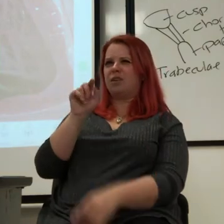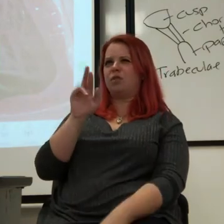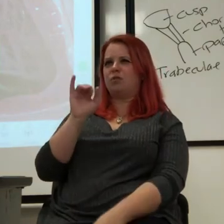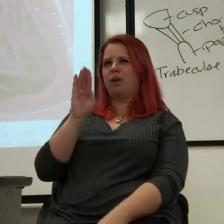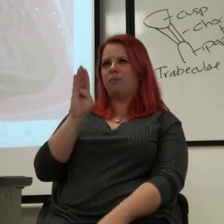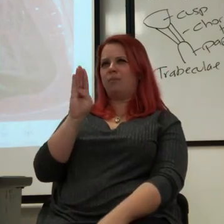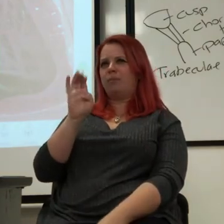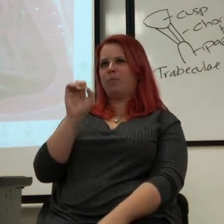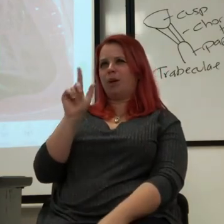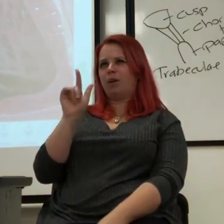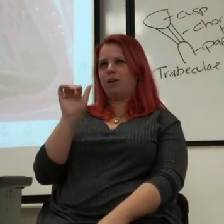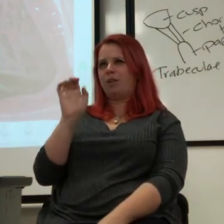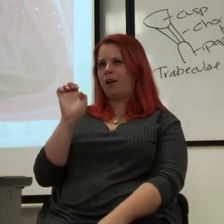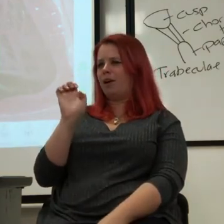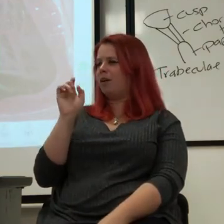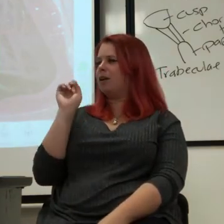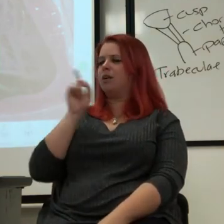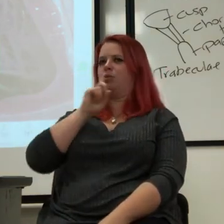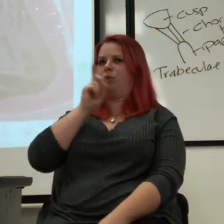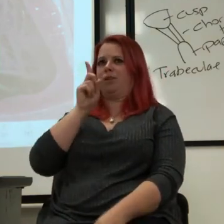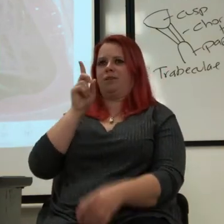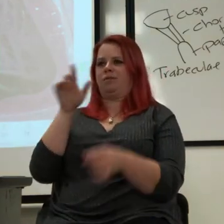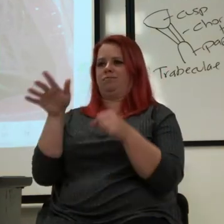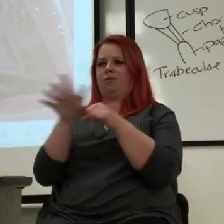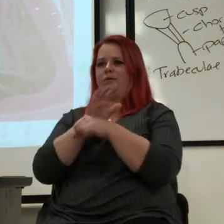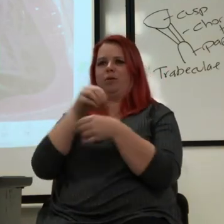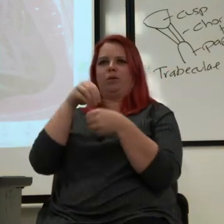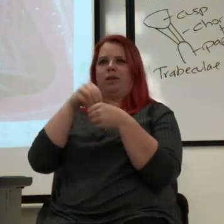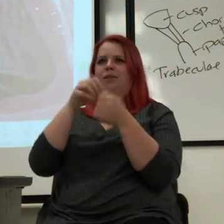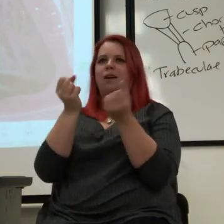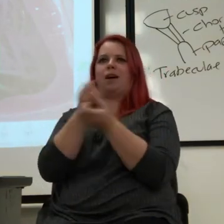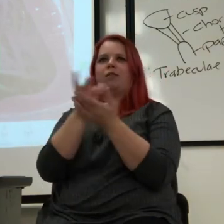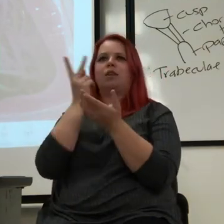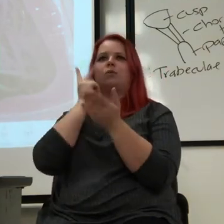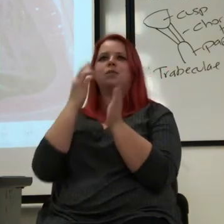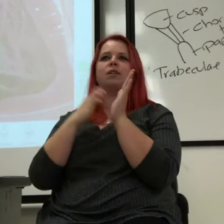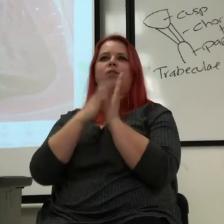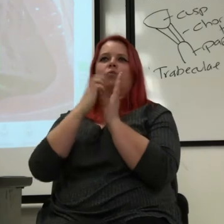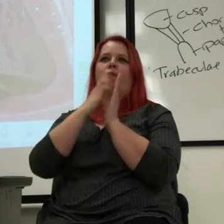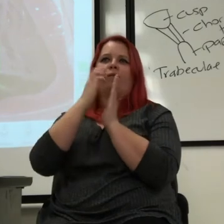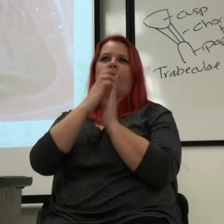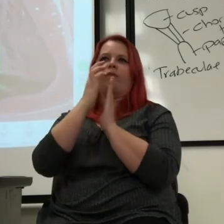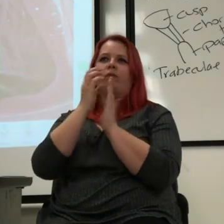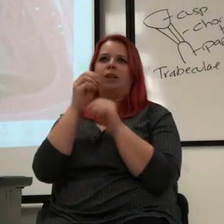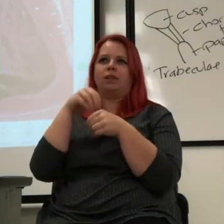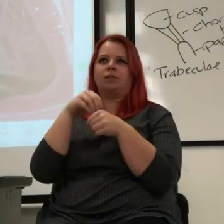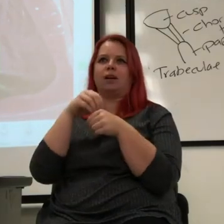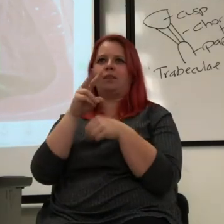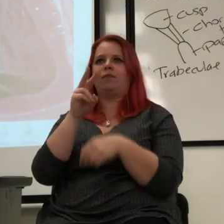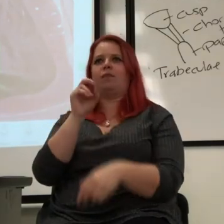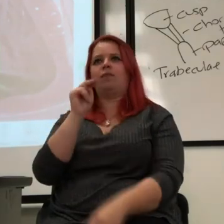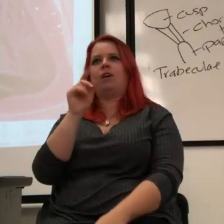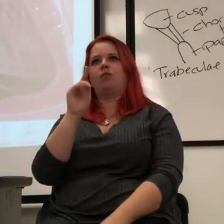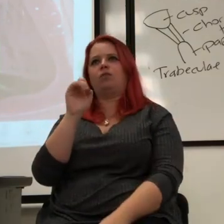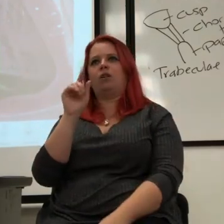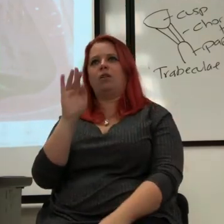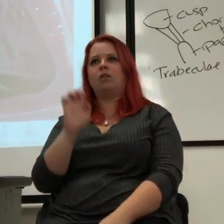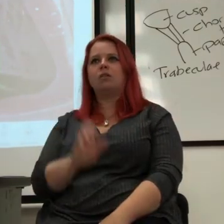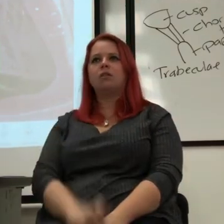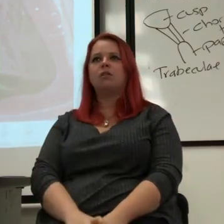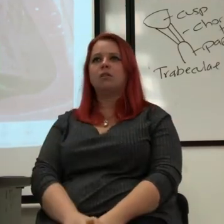It's everywhere. Pretty much, it's all the rough internal appearance of the ventricle. Okay.